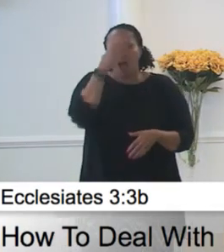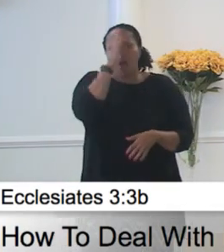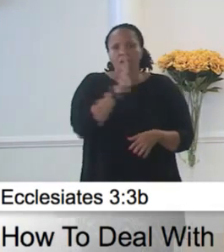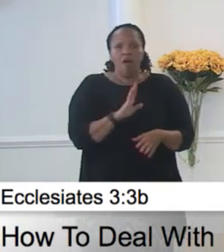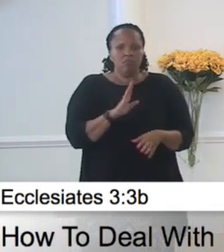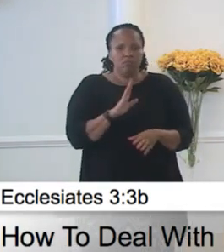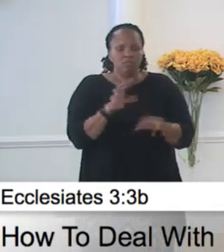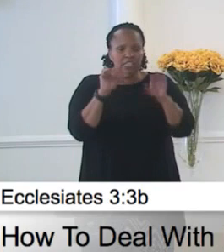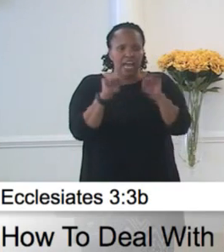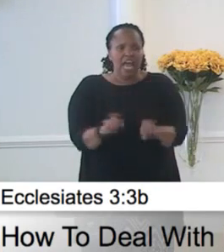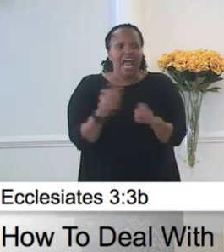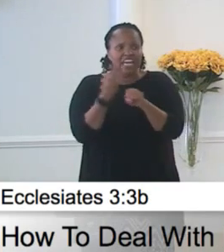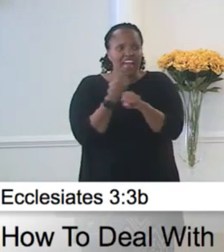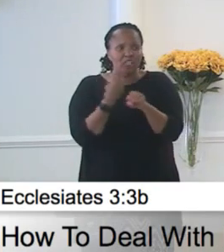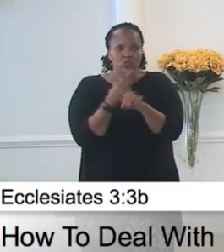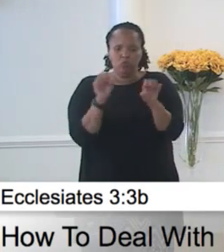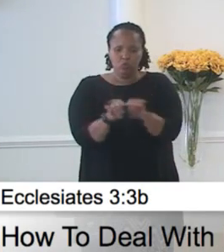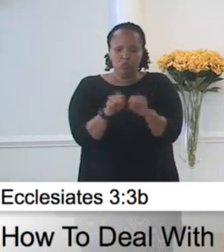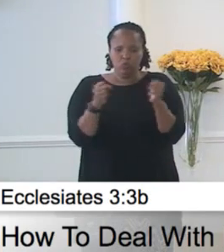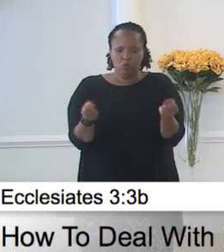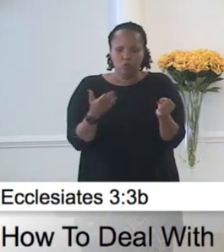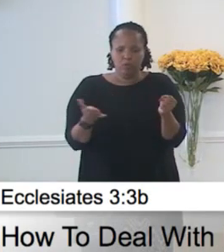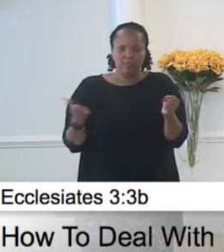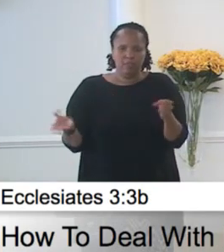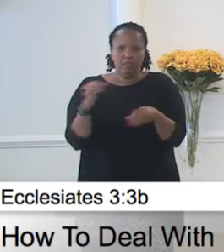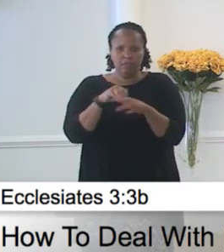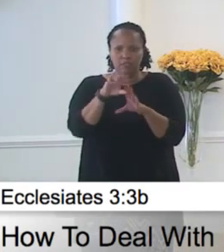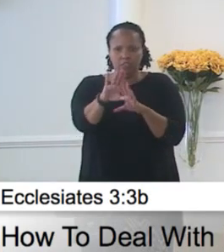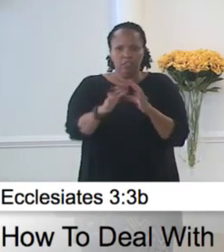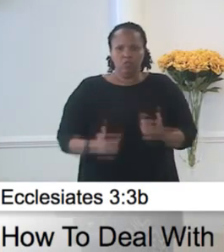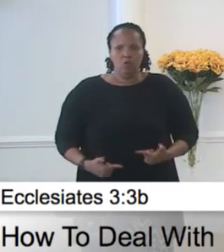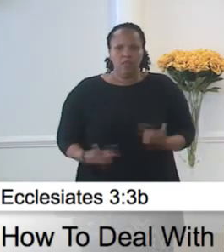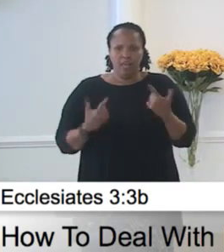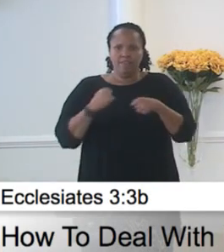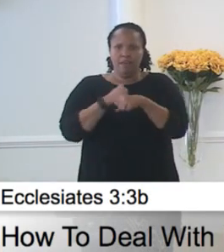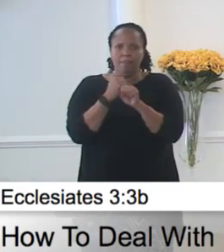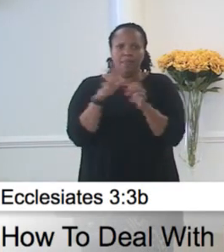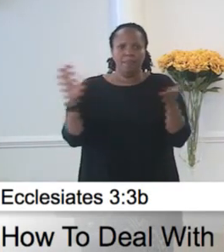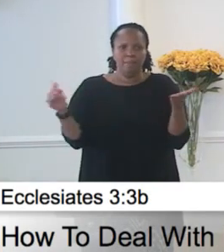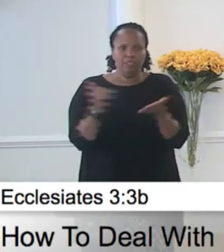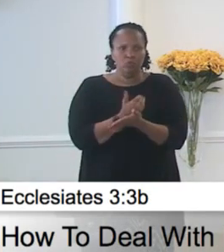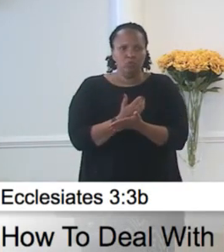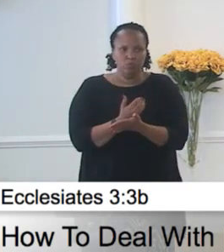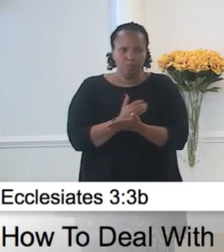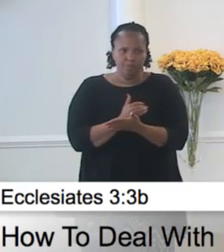God can use those broken things to become something breaking forth.